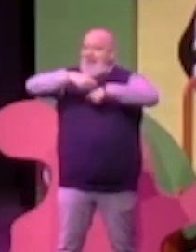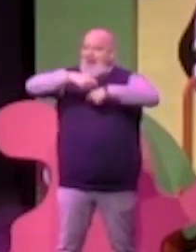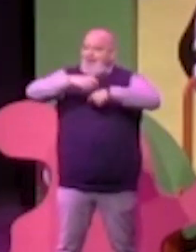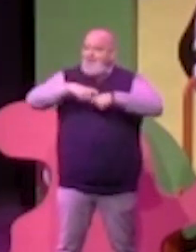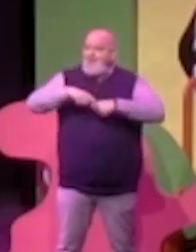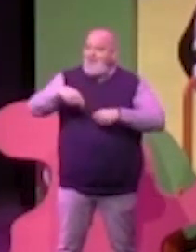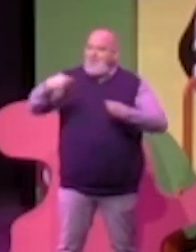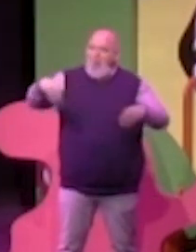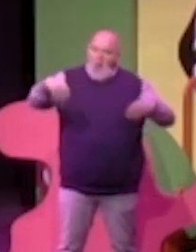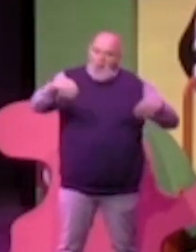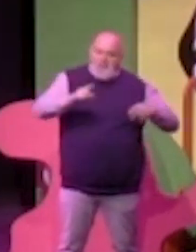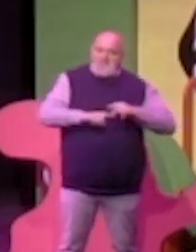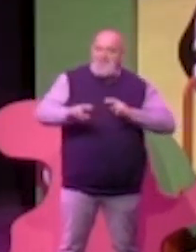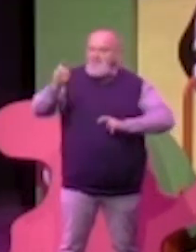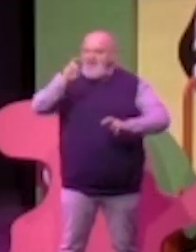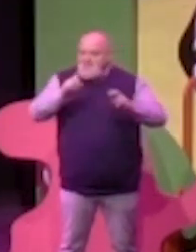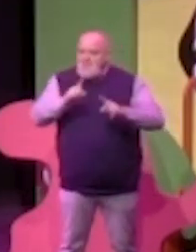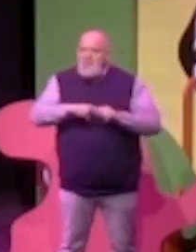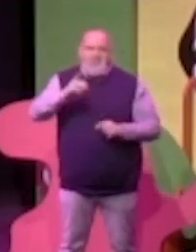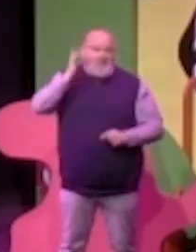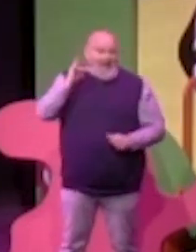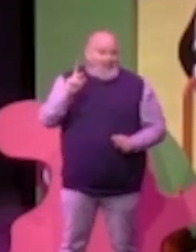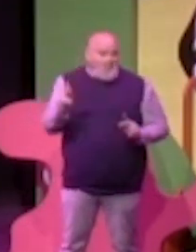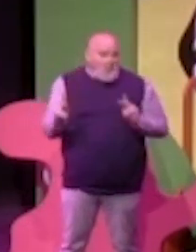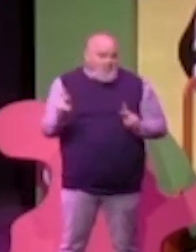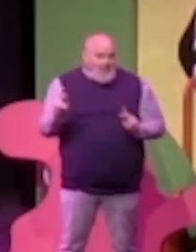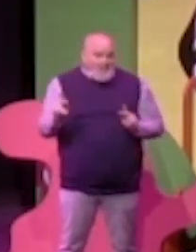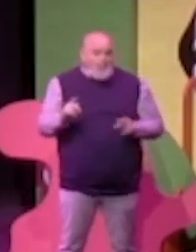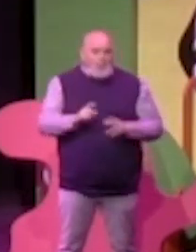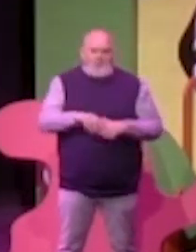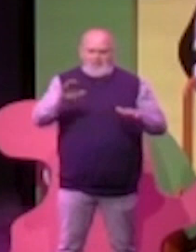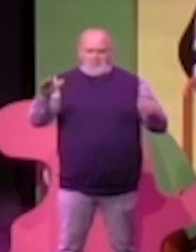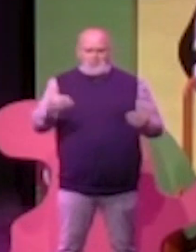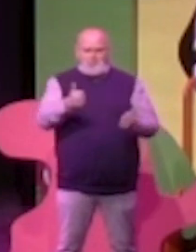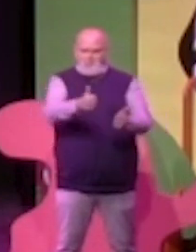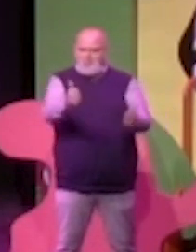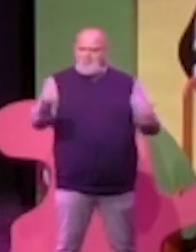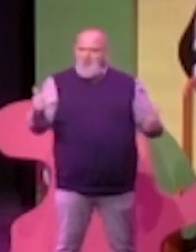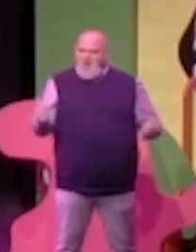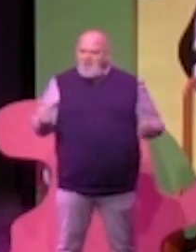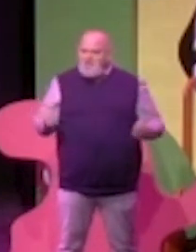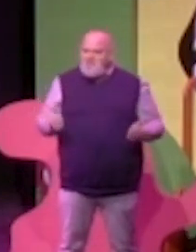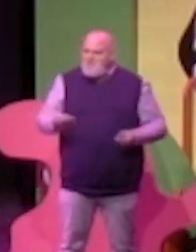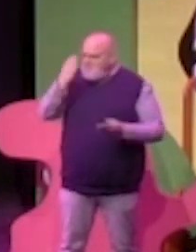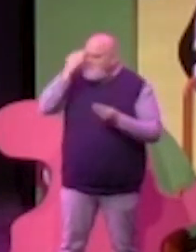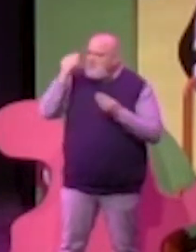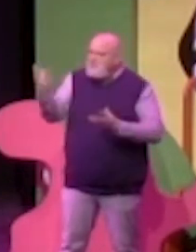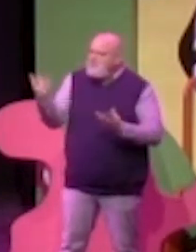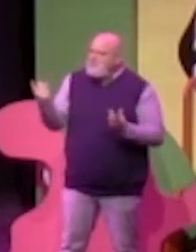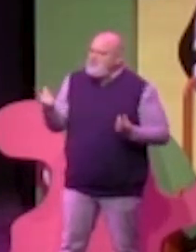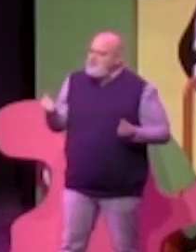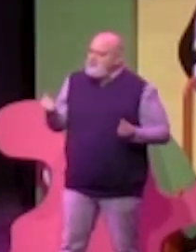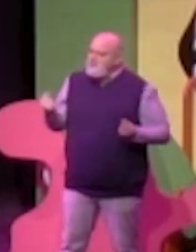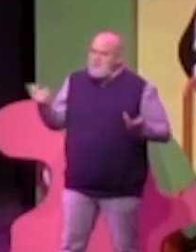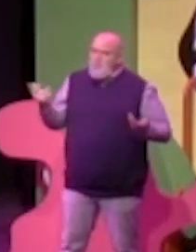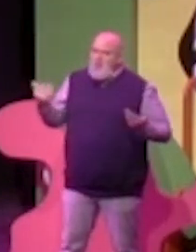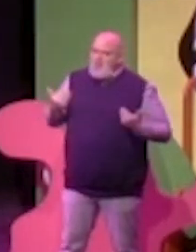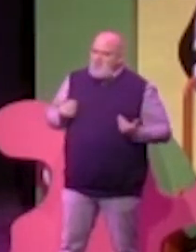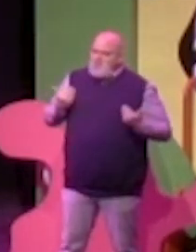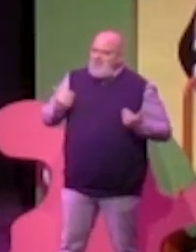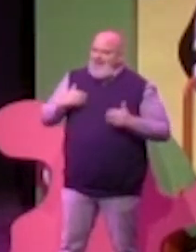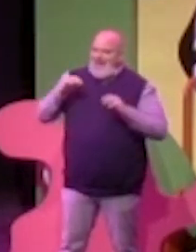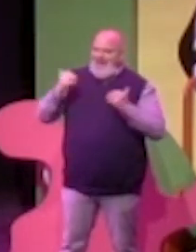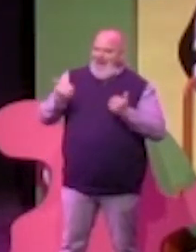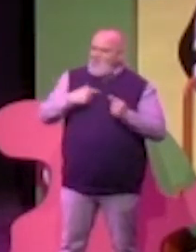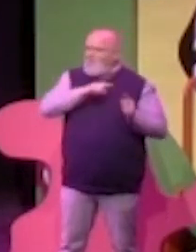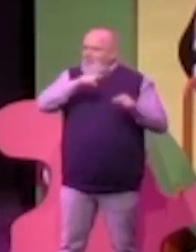markets and the festivals of the California people and going out there and introducing yourself, letting them know what you do and how you just came